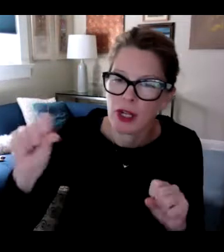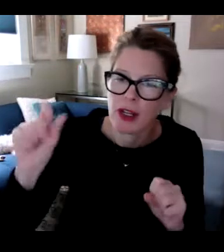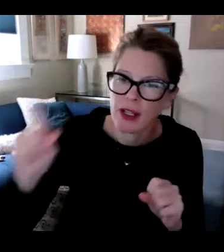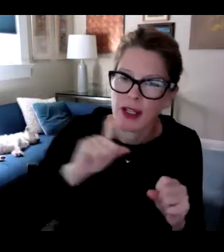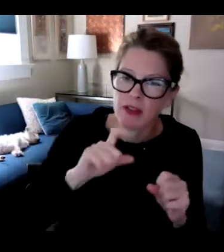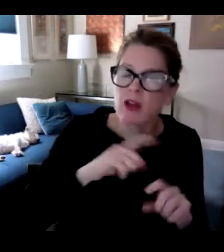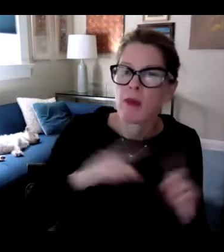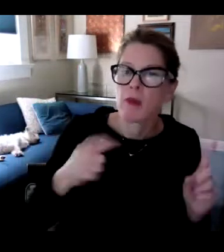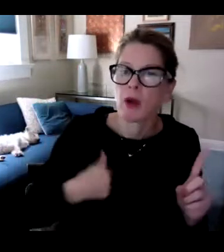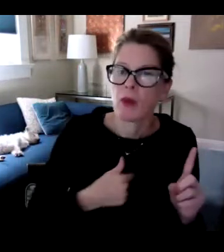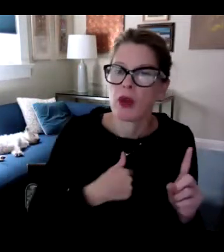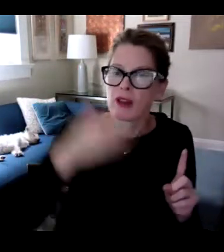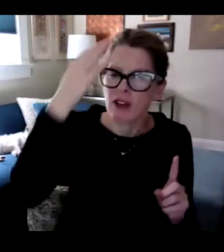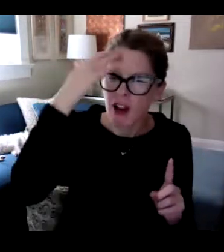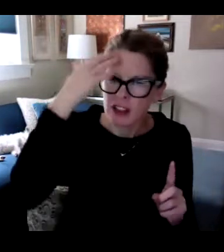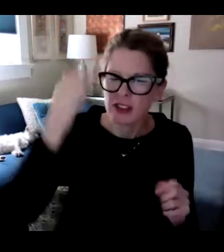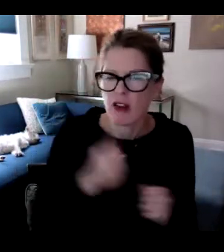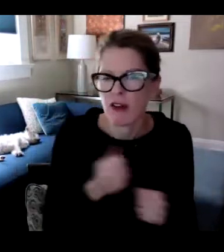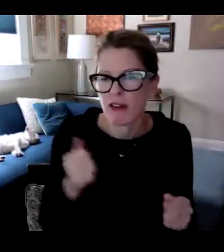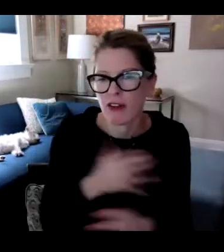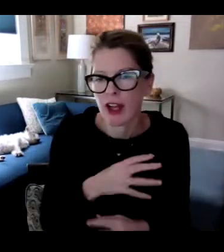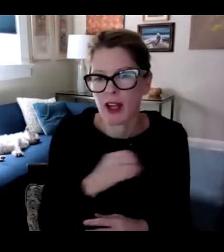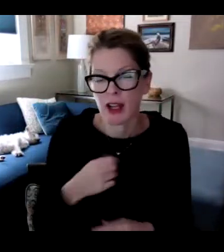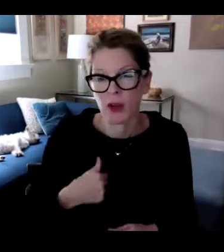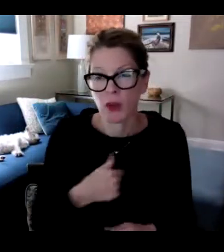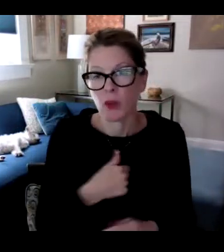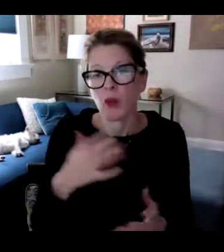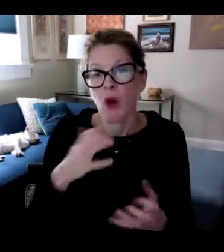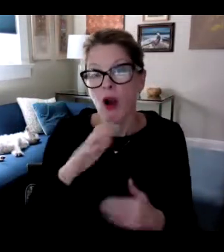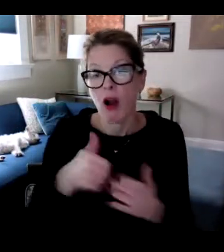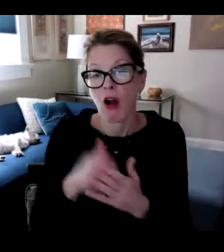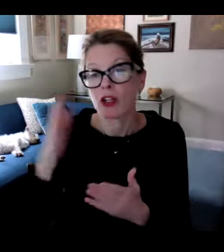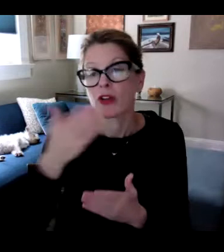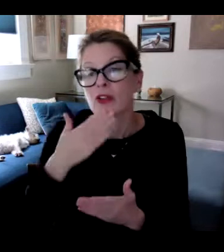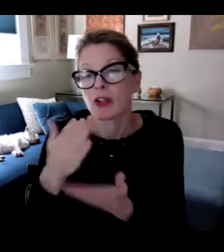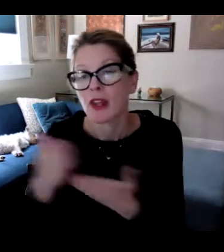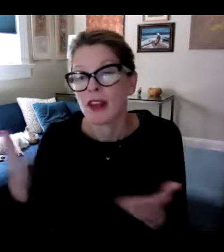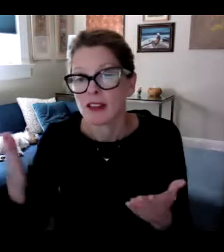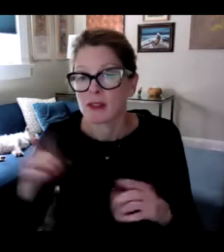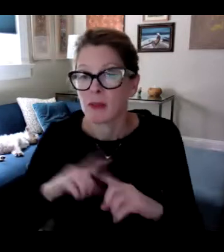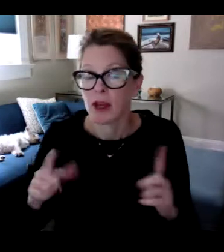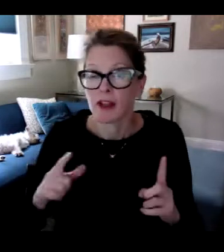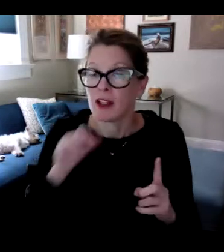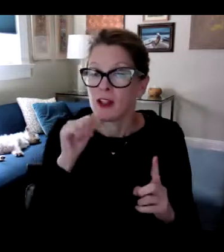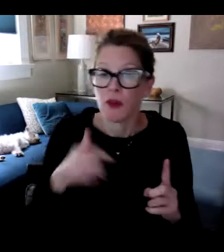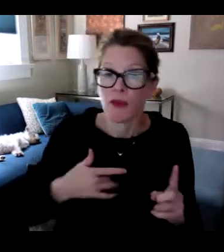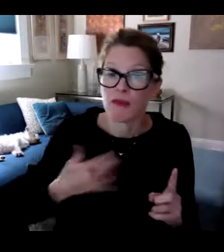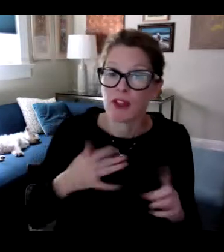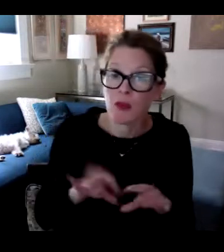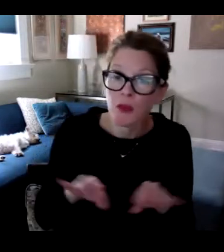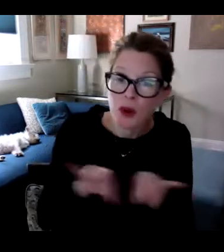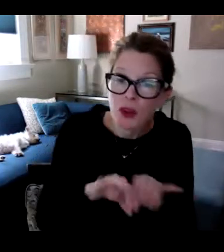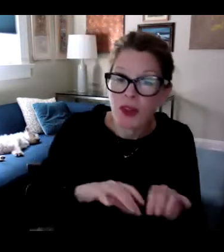is afraid, and giving us those good things for which we are not worthy to ask, except through the merits